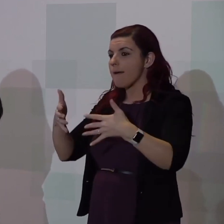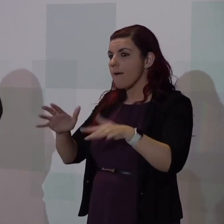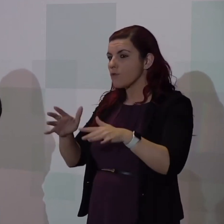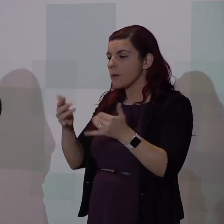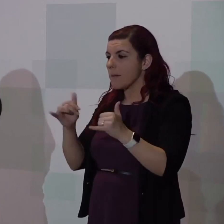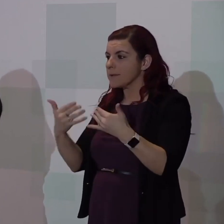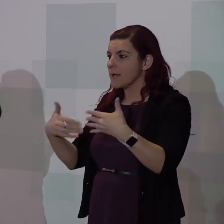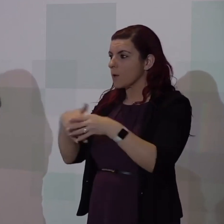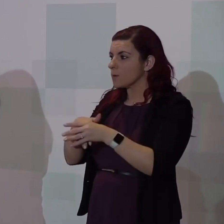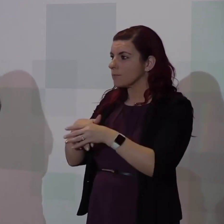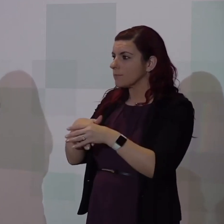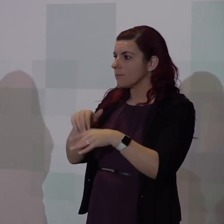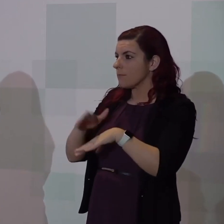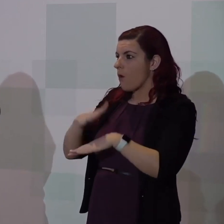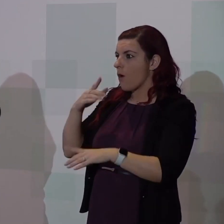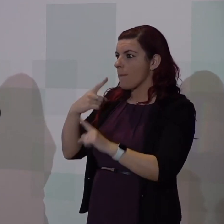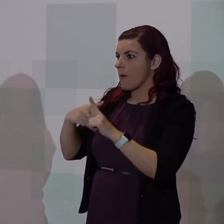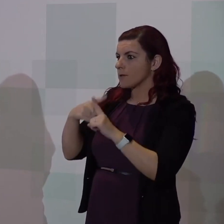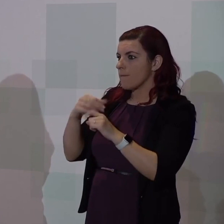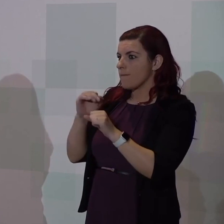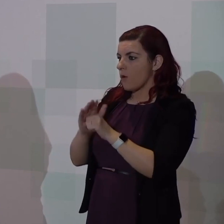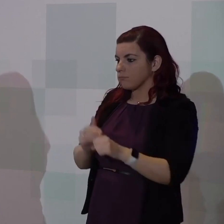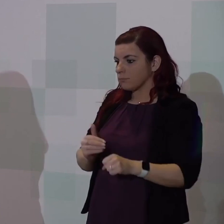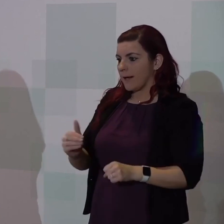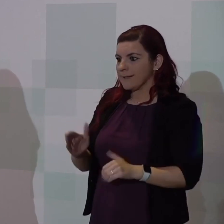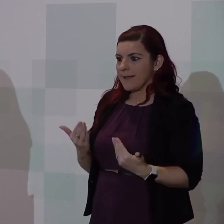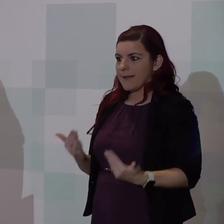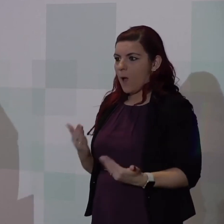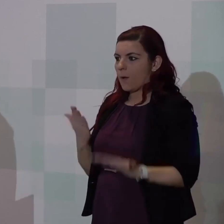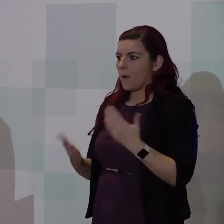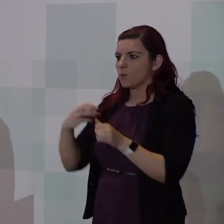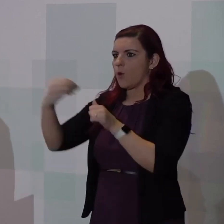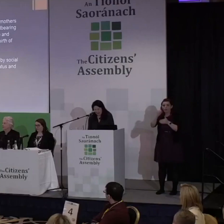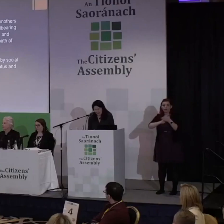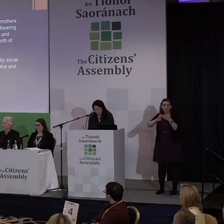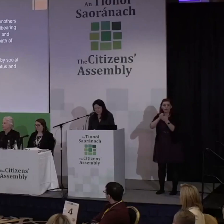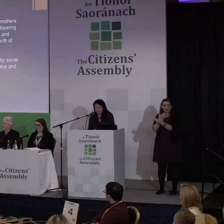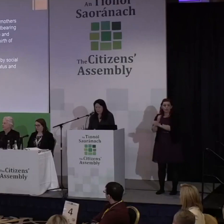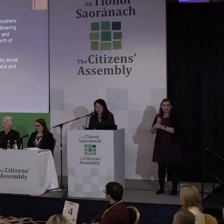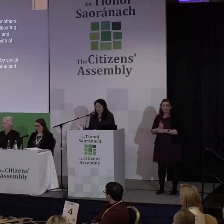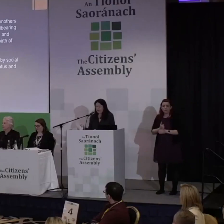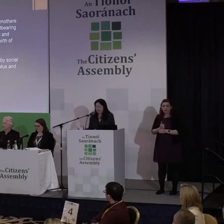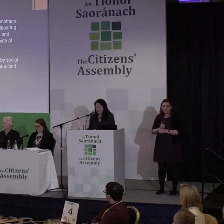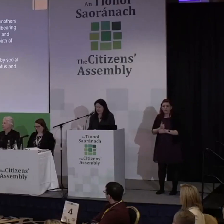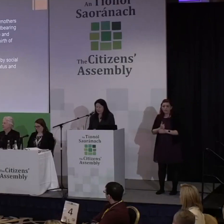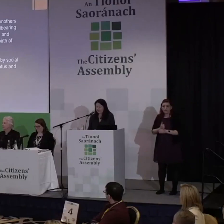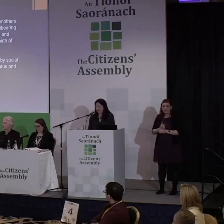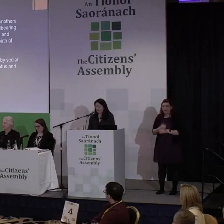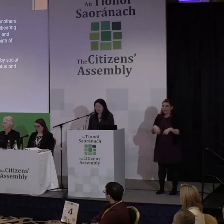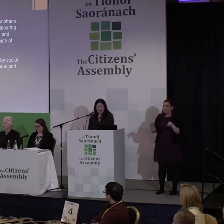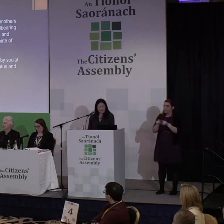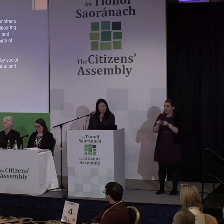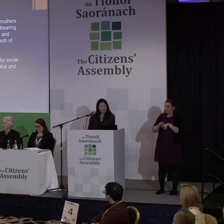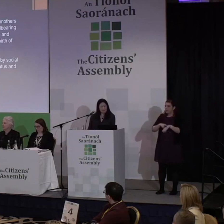conclude are more positive towards childbearing than other Europeans. They're also more likely to work